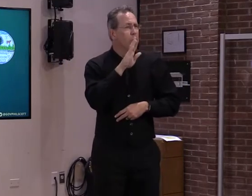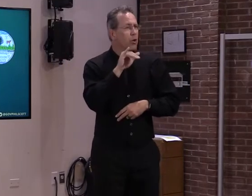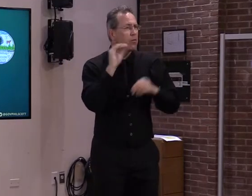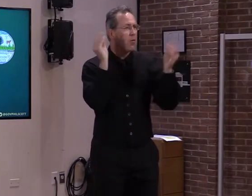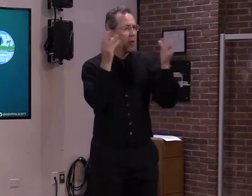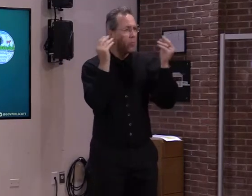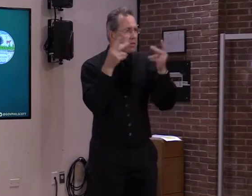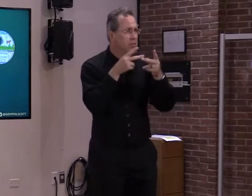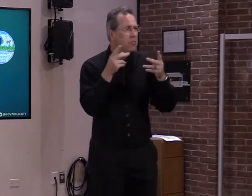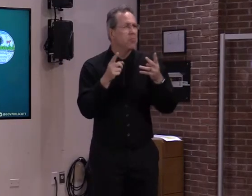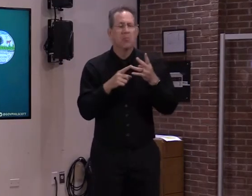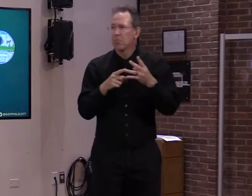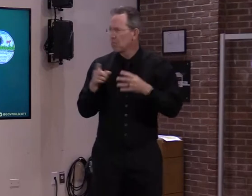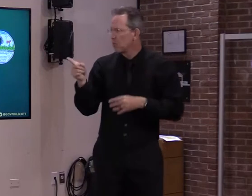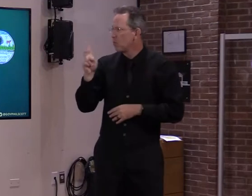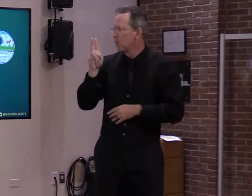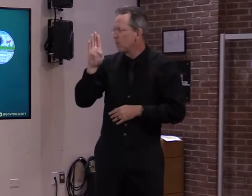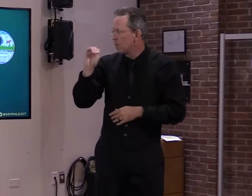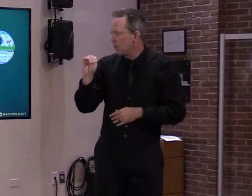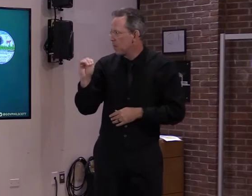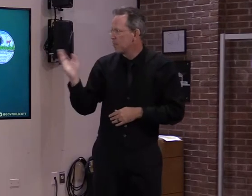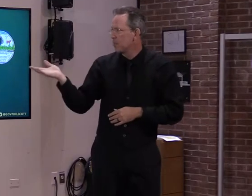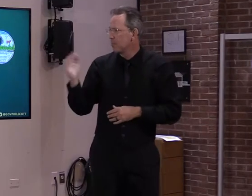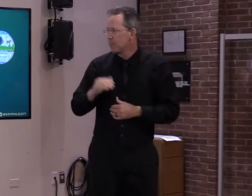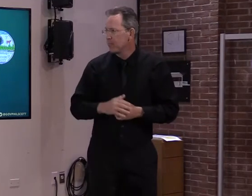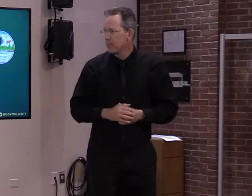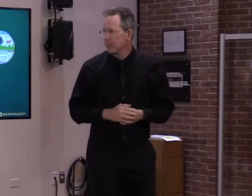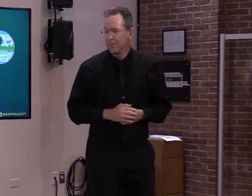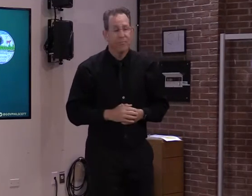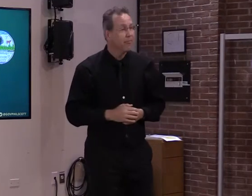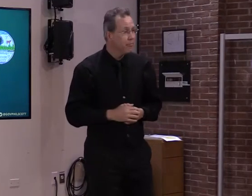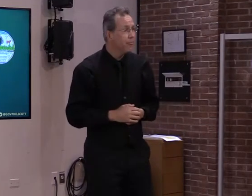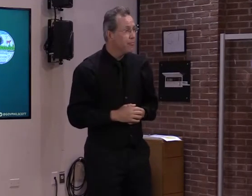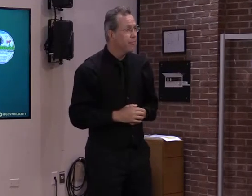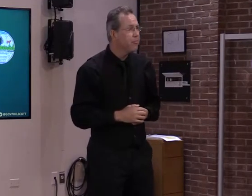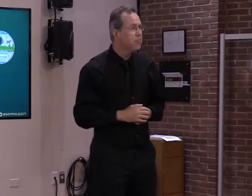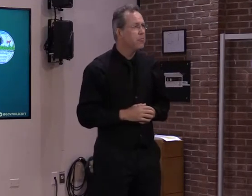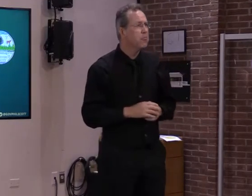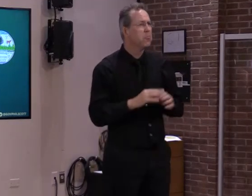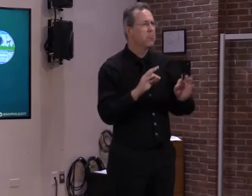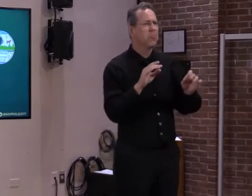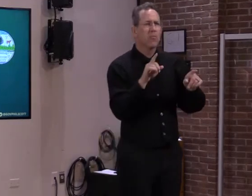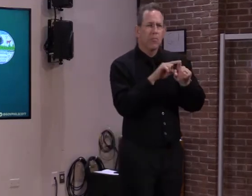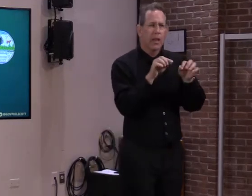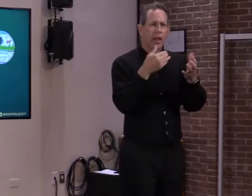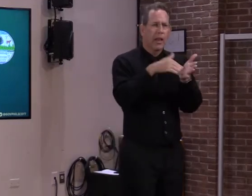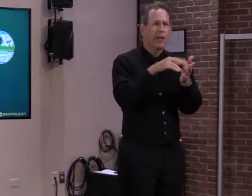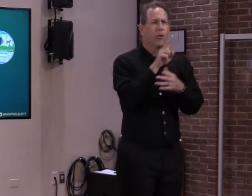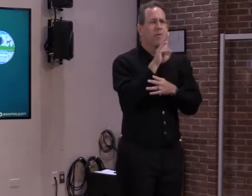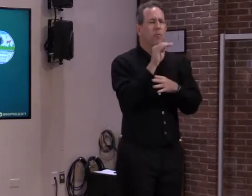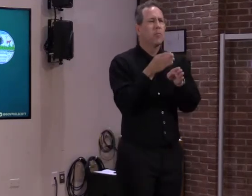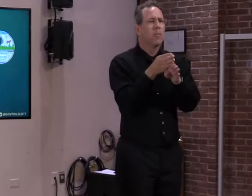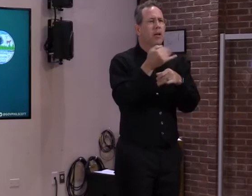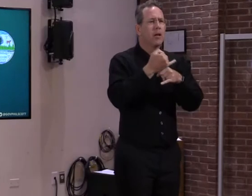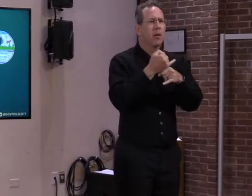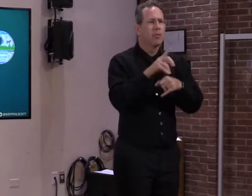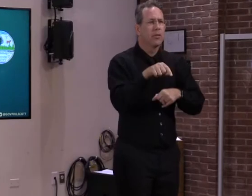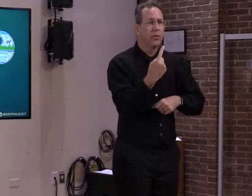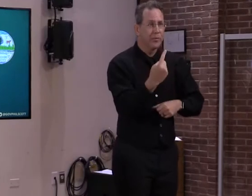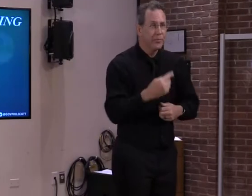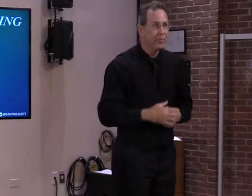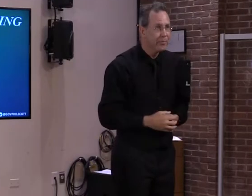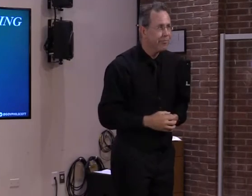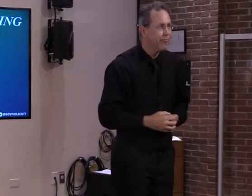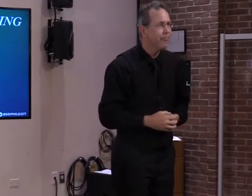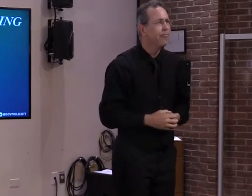Care, and the University of Vermont Medical Center Pharmacy on their main campus. Now, as you know, I'm changing subjects a little